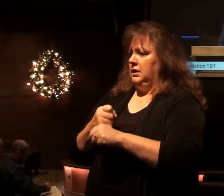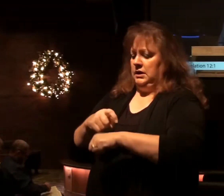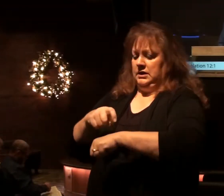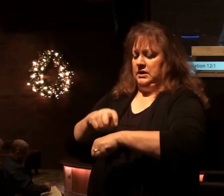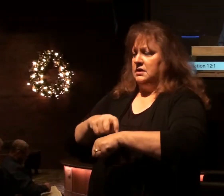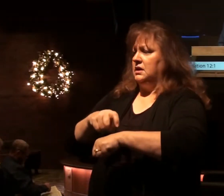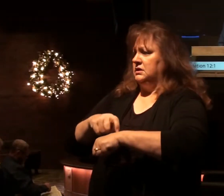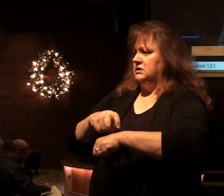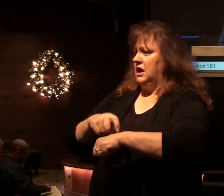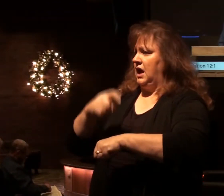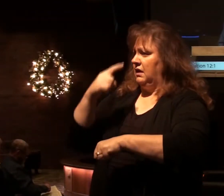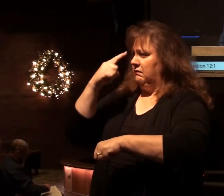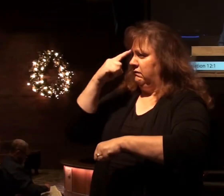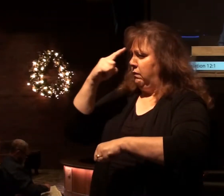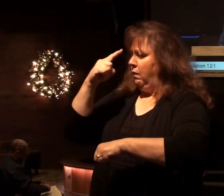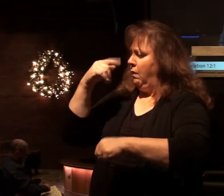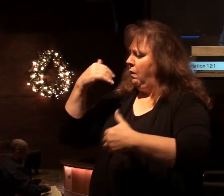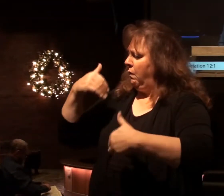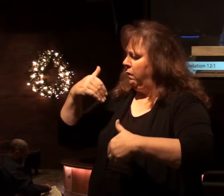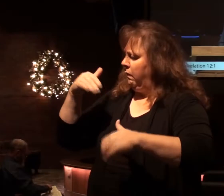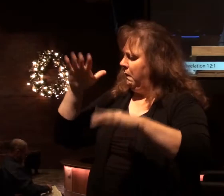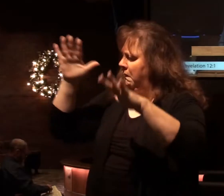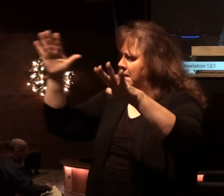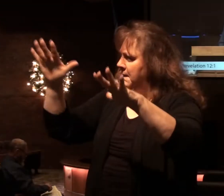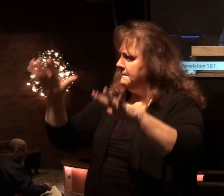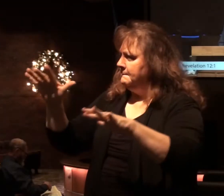time of great miracles.